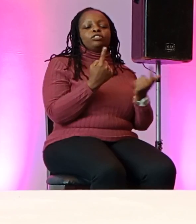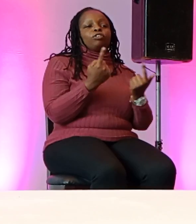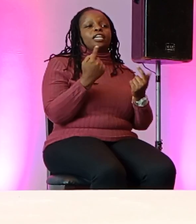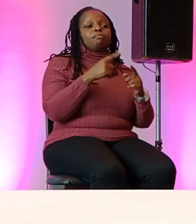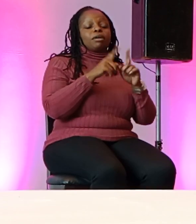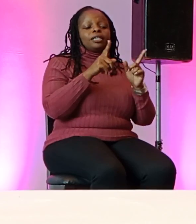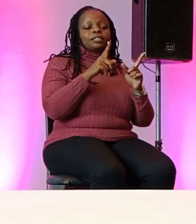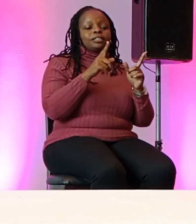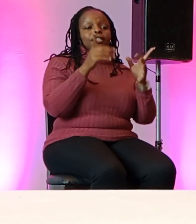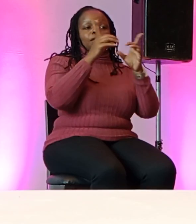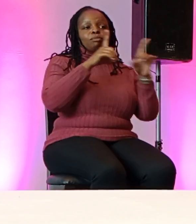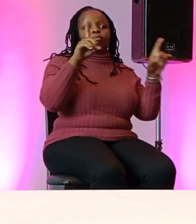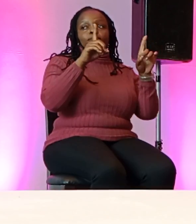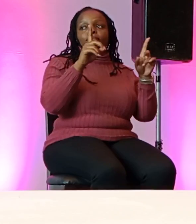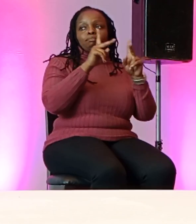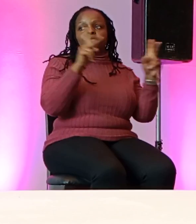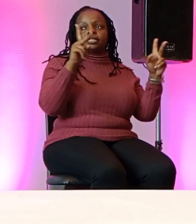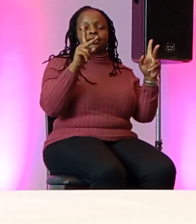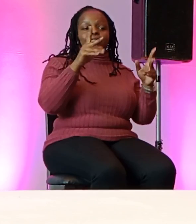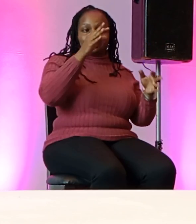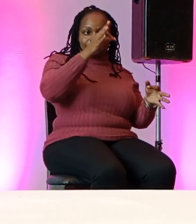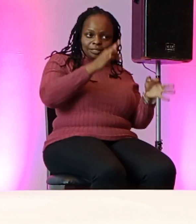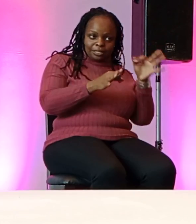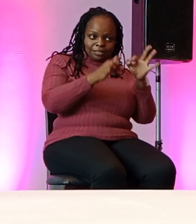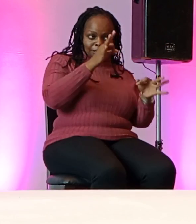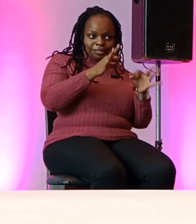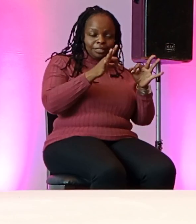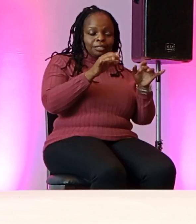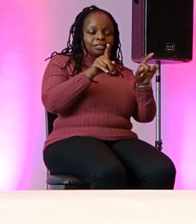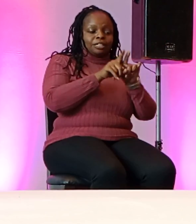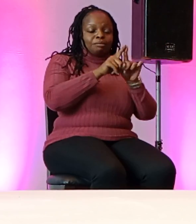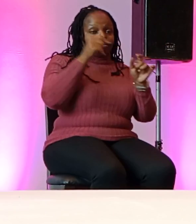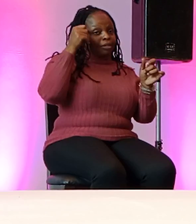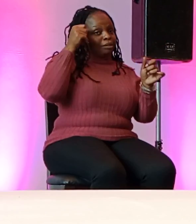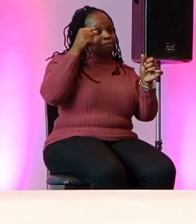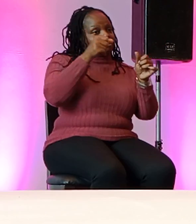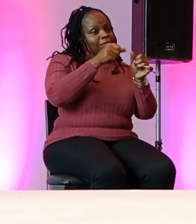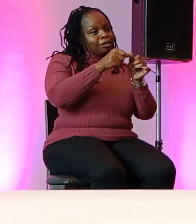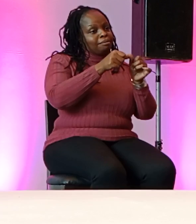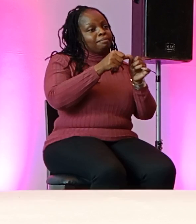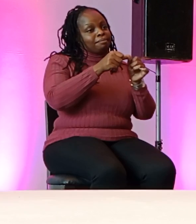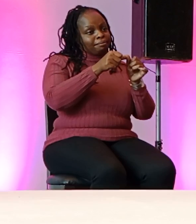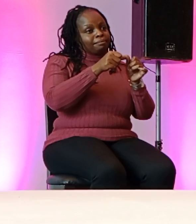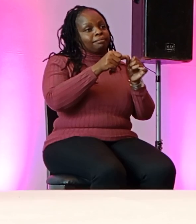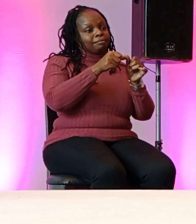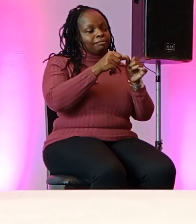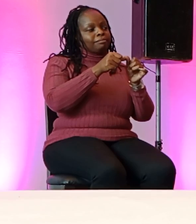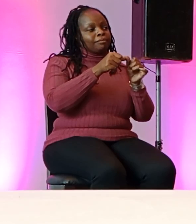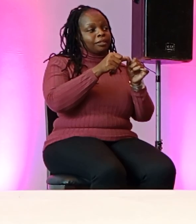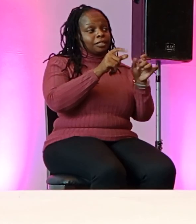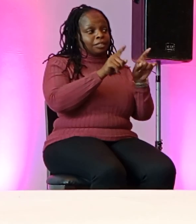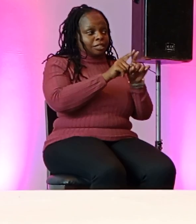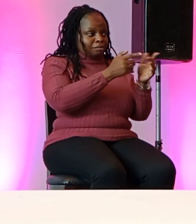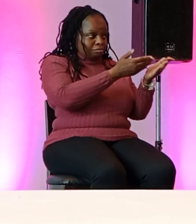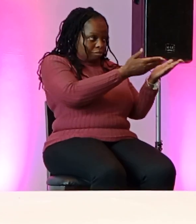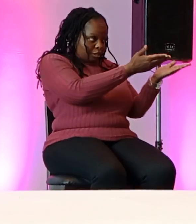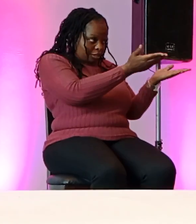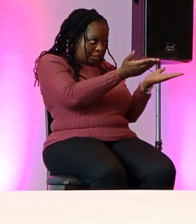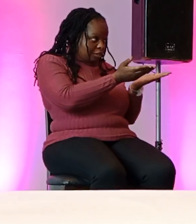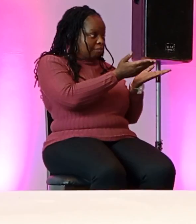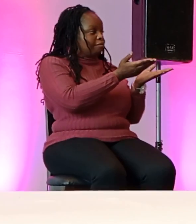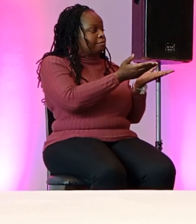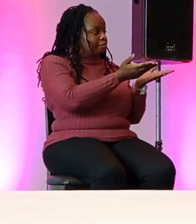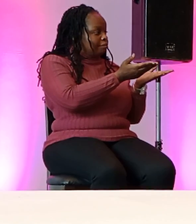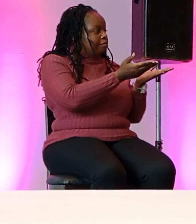and justice. And we remember, she is in this very